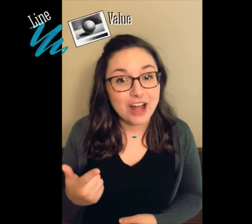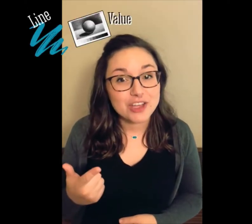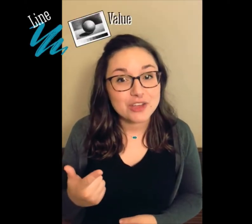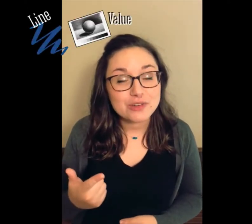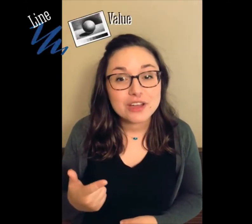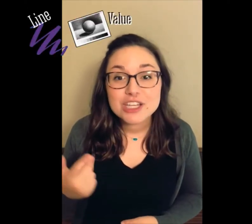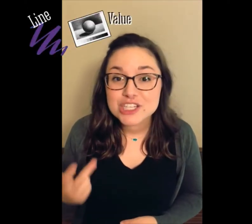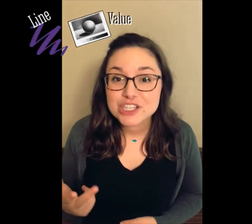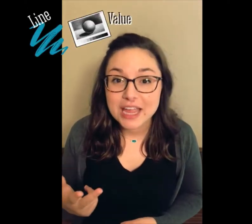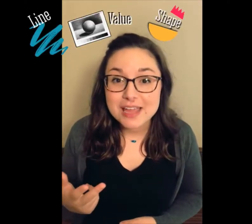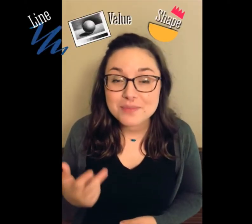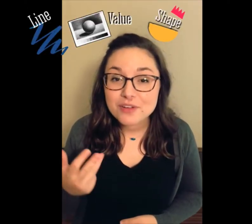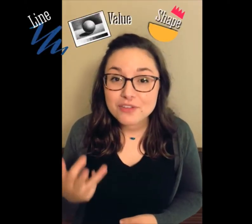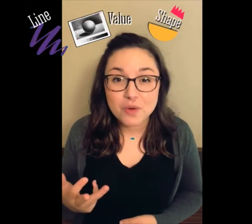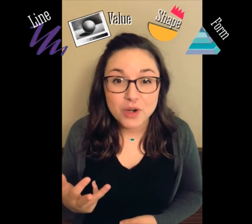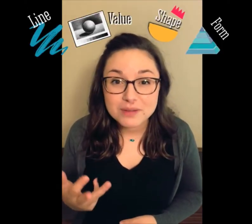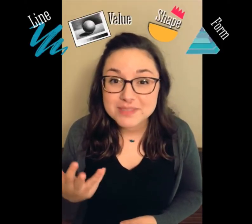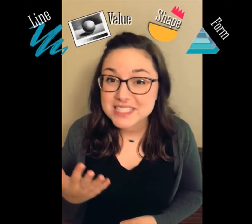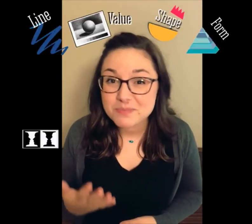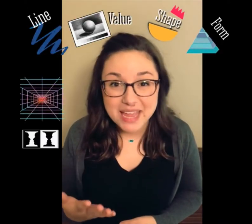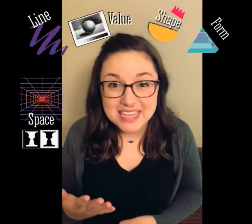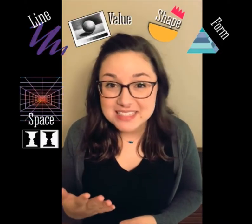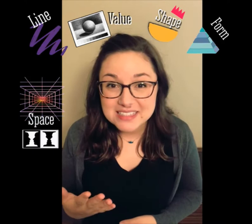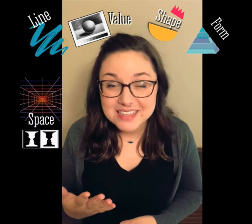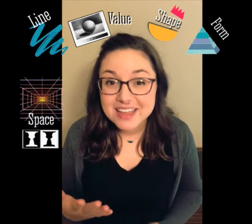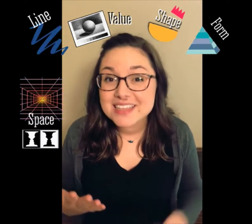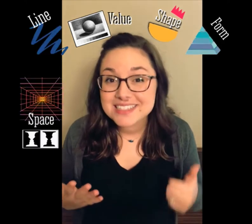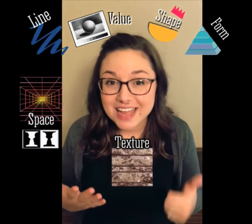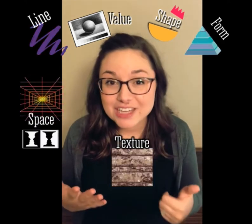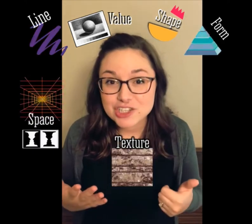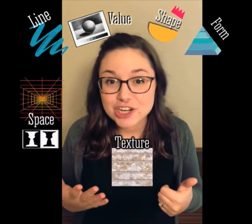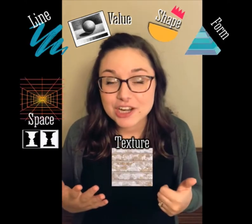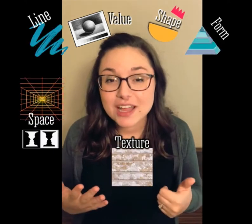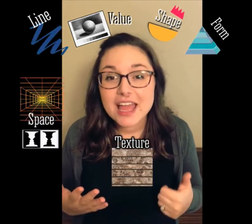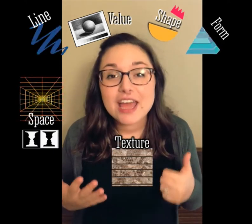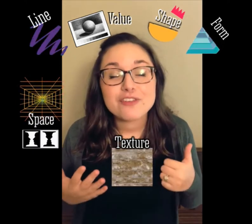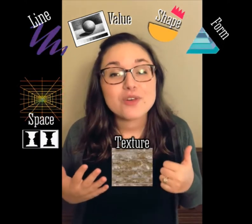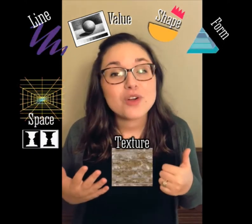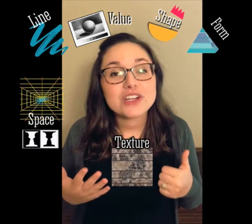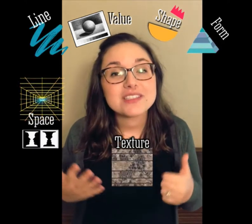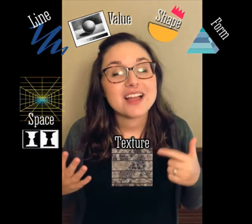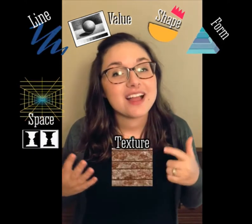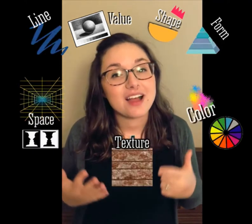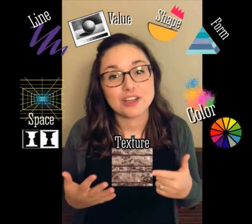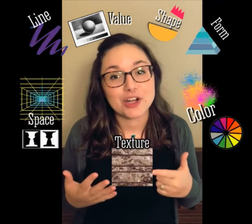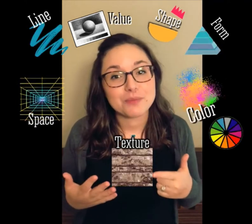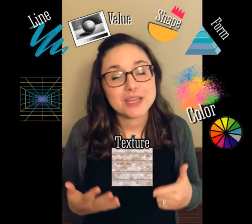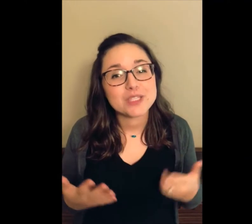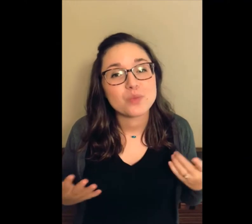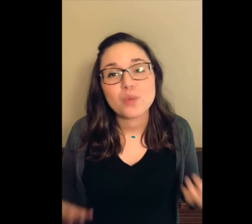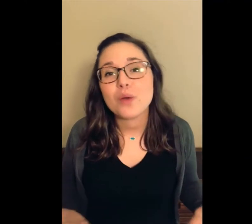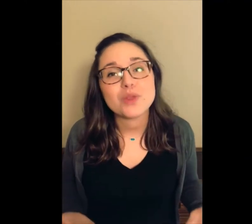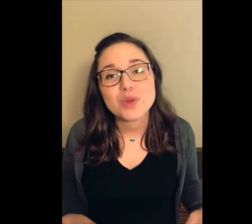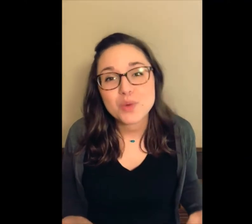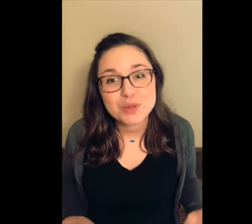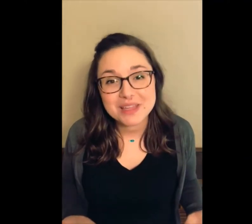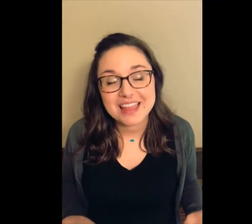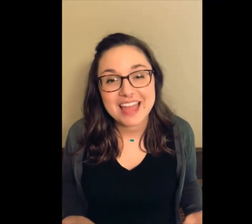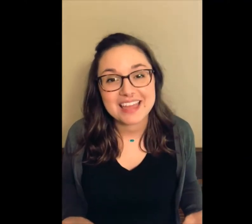value, shape, form, space, texture, and of course, color. Because what would the world be like if